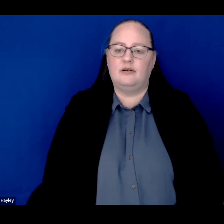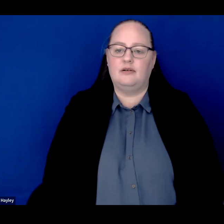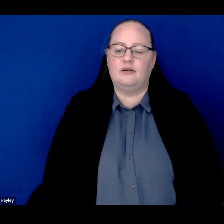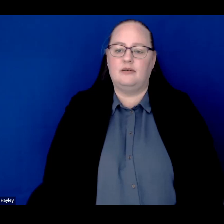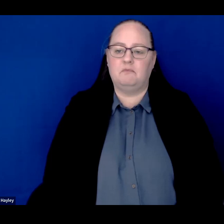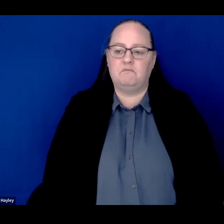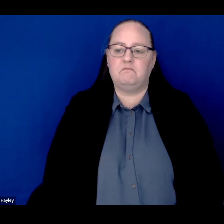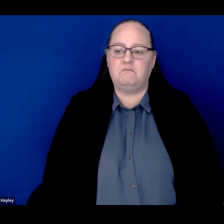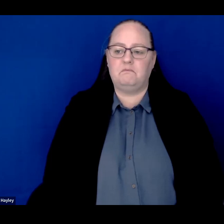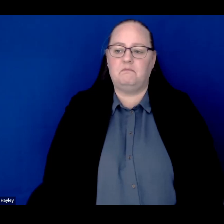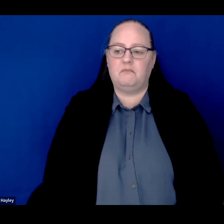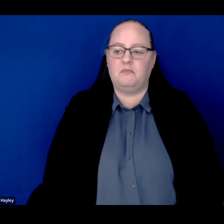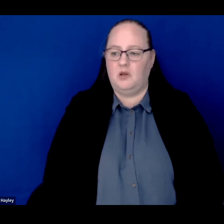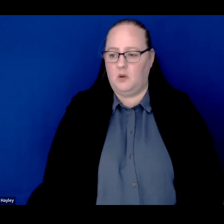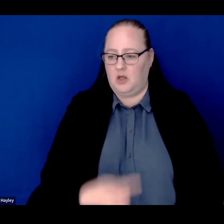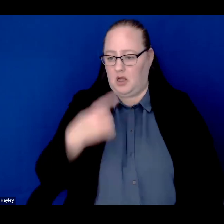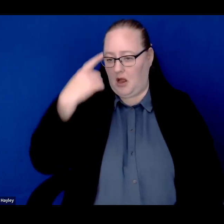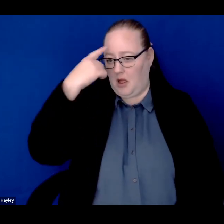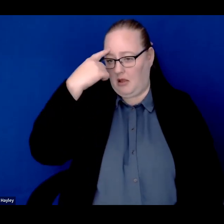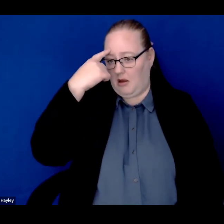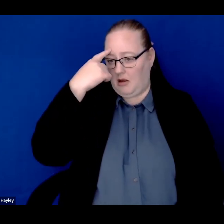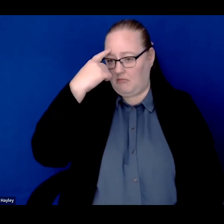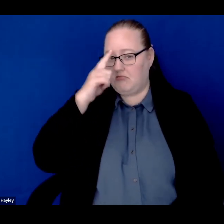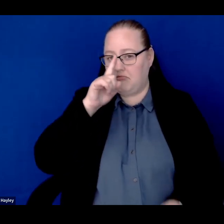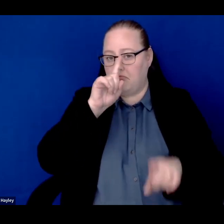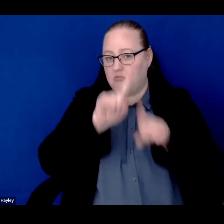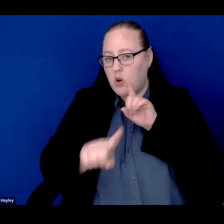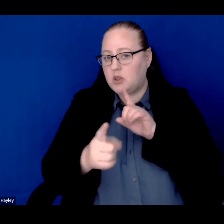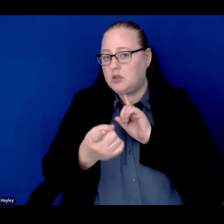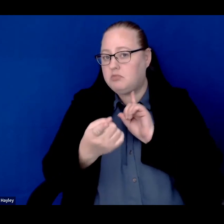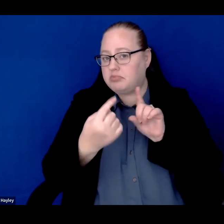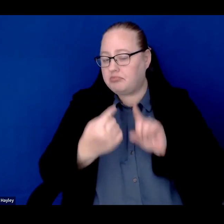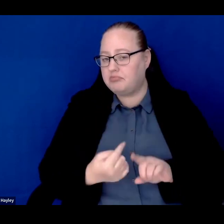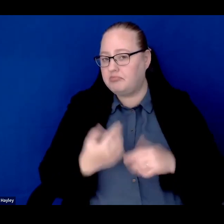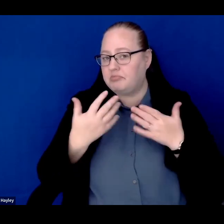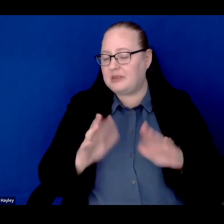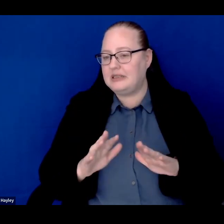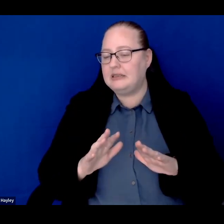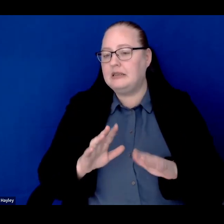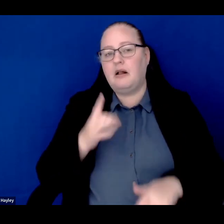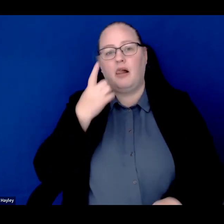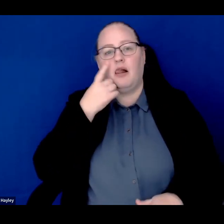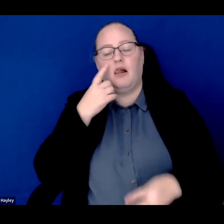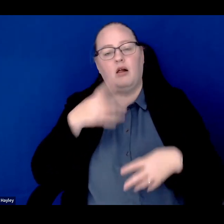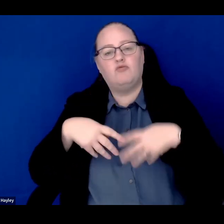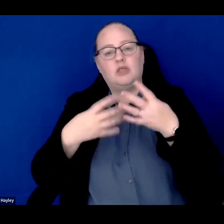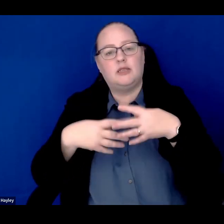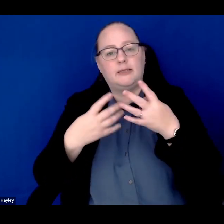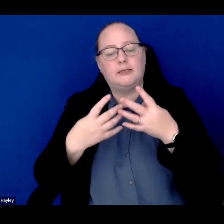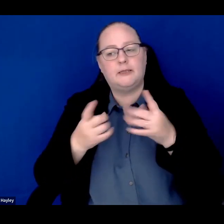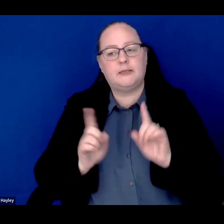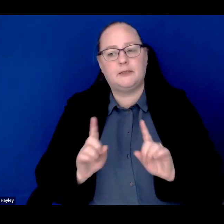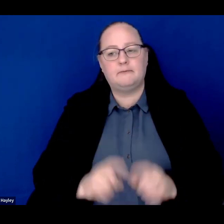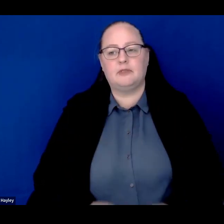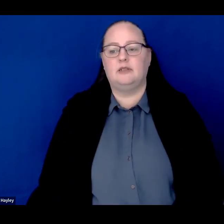All right, I'm seeing, I think pretty much everyone has voted. So let's take a look. Let's take a